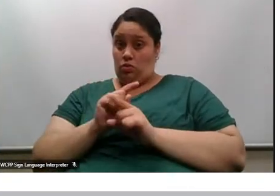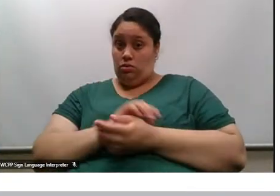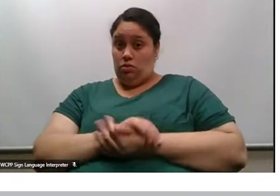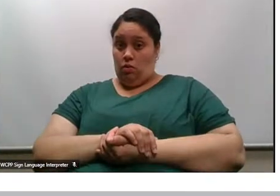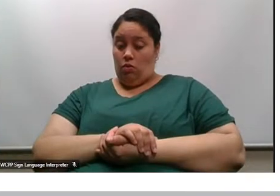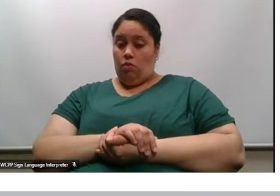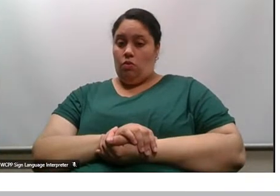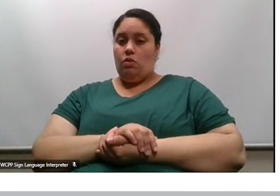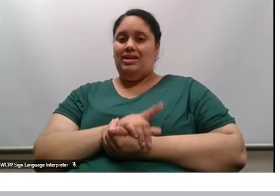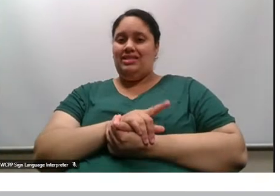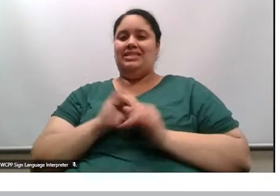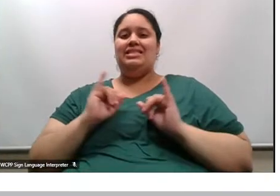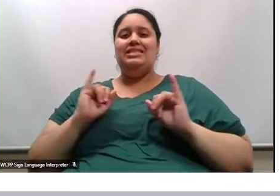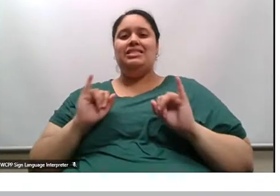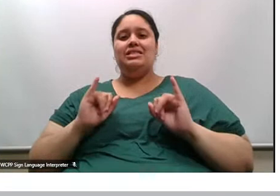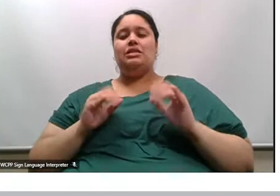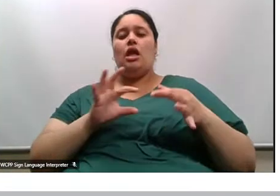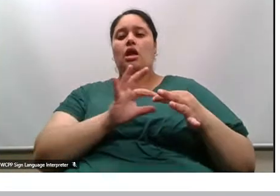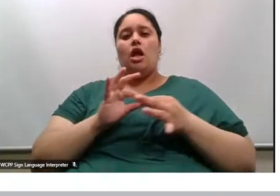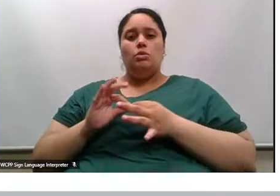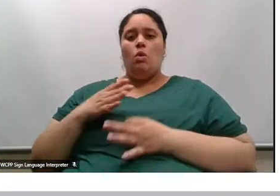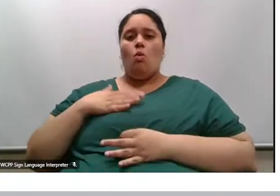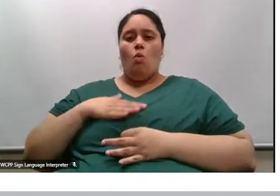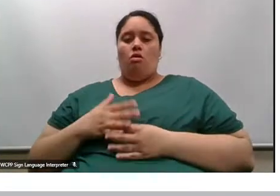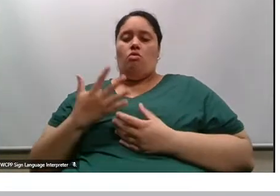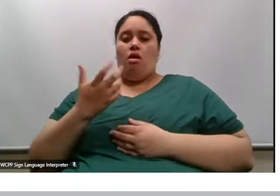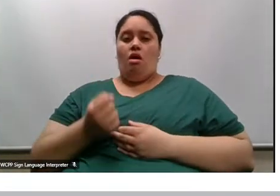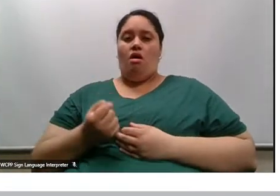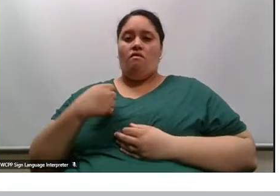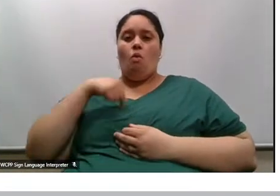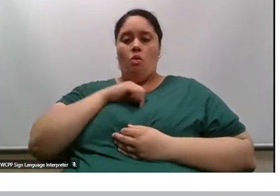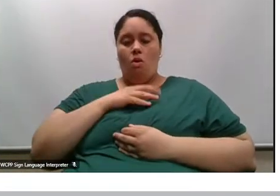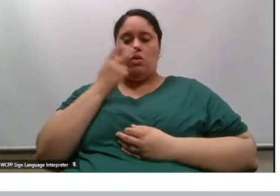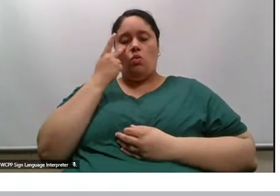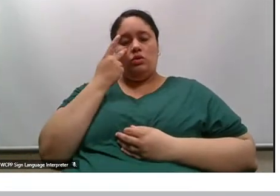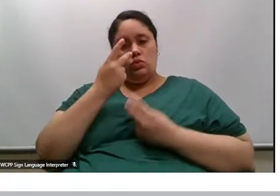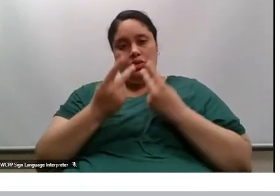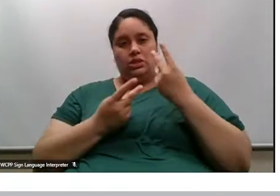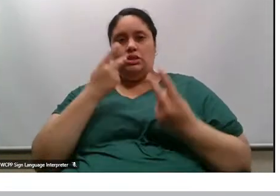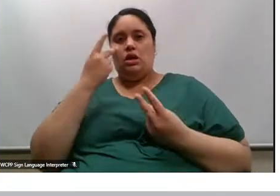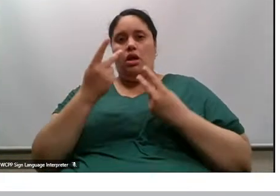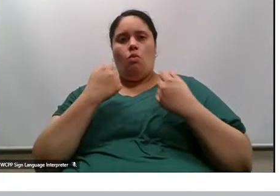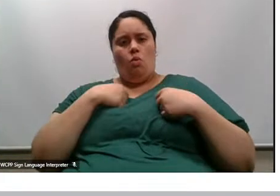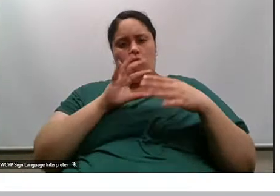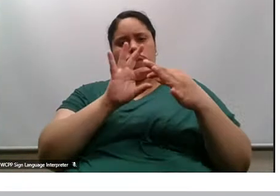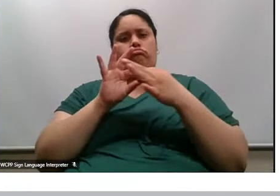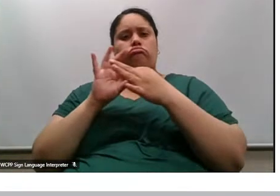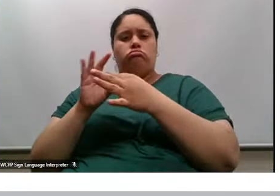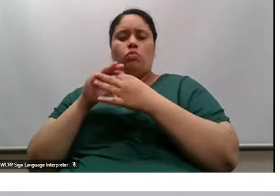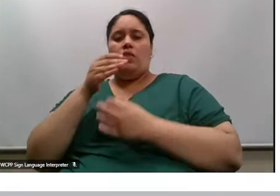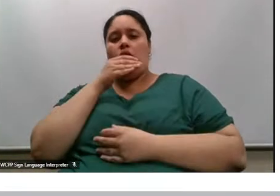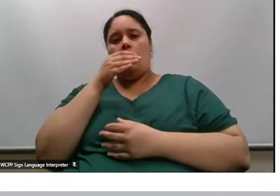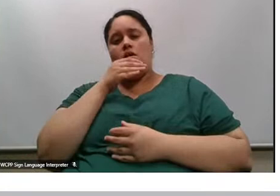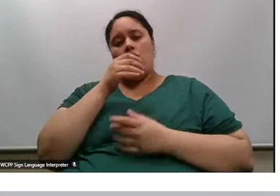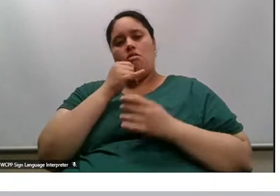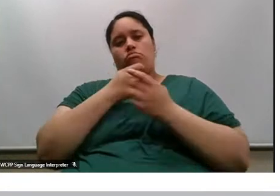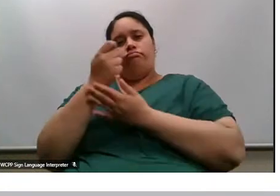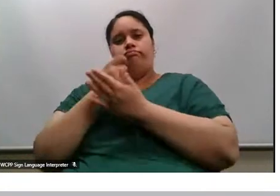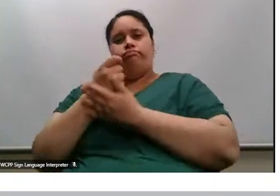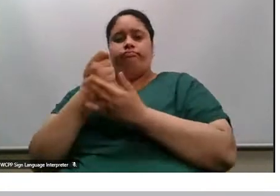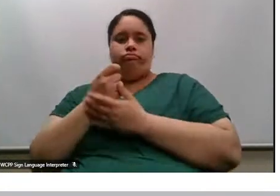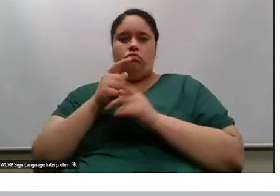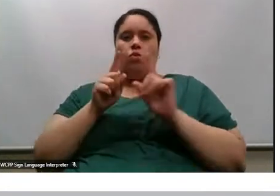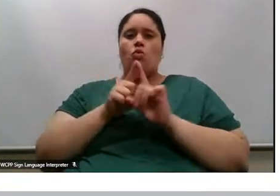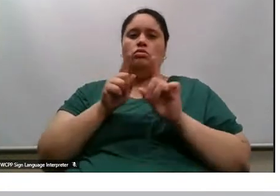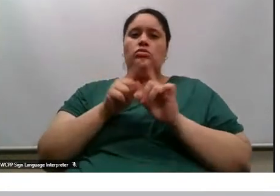it's serious engagements that we are wanting to have. We are wanting to seriously engage liquor outlets. The spread of the